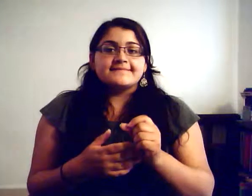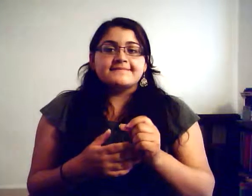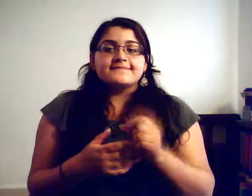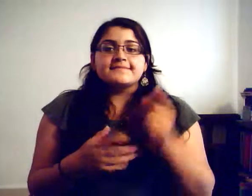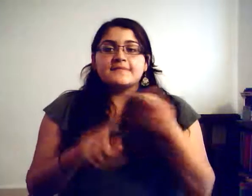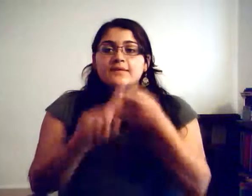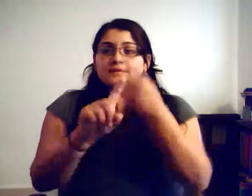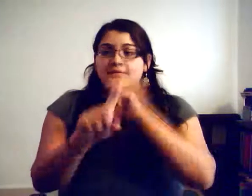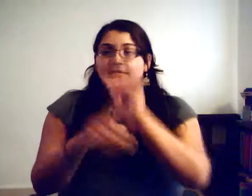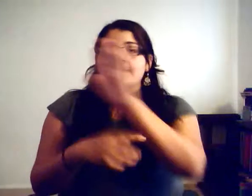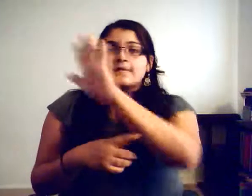that topic. And